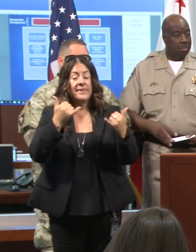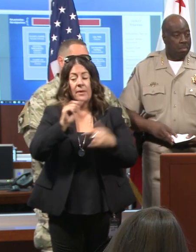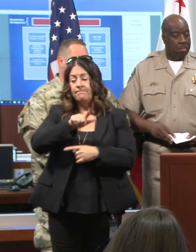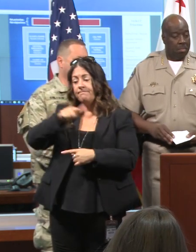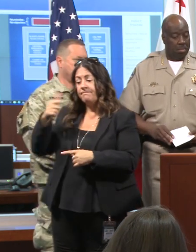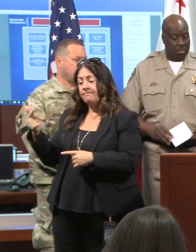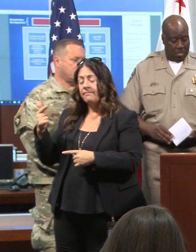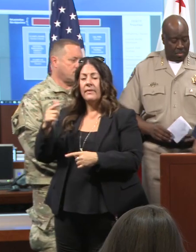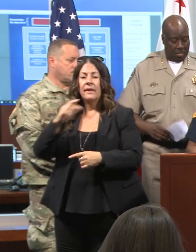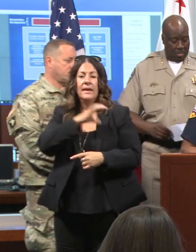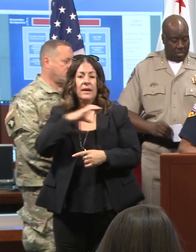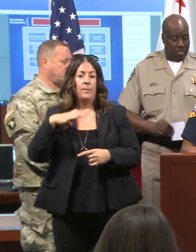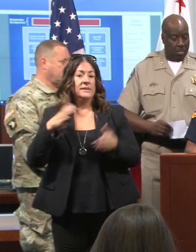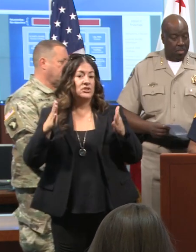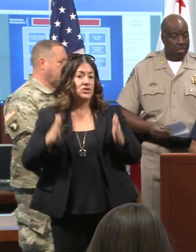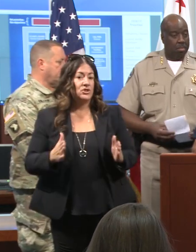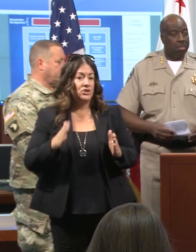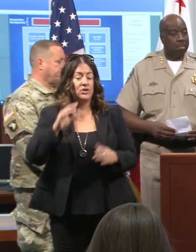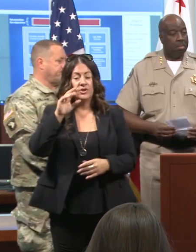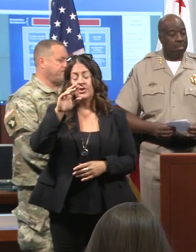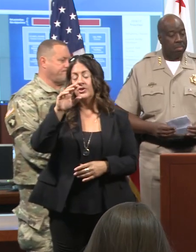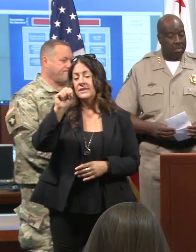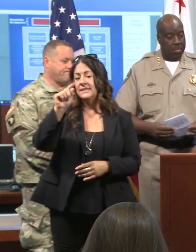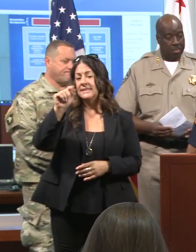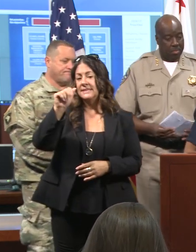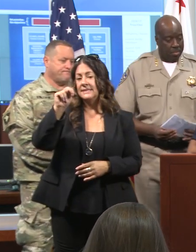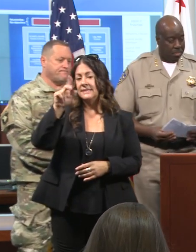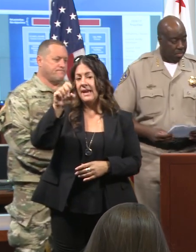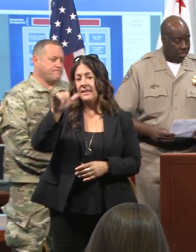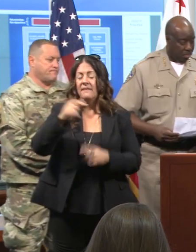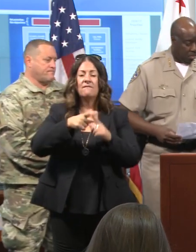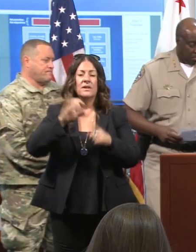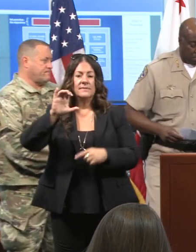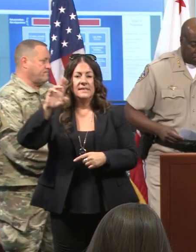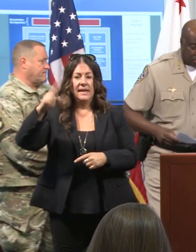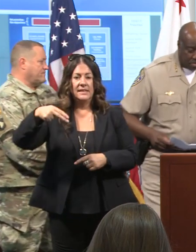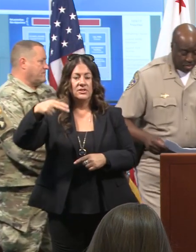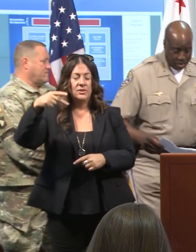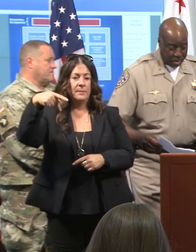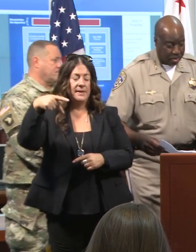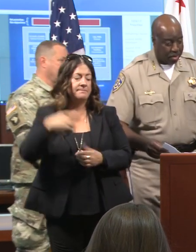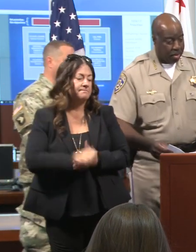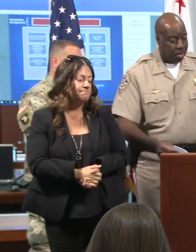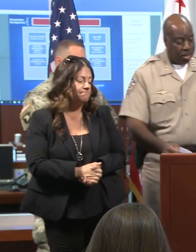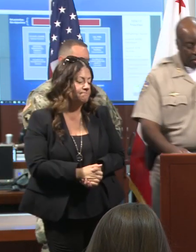over to Commissioner Warren Stanley of the California Highway Patrol.